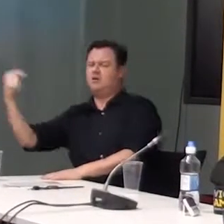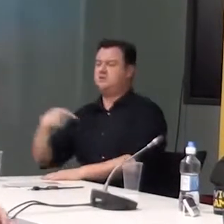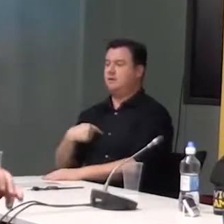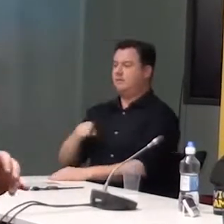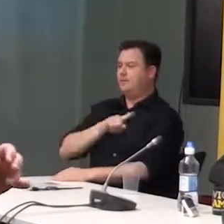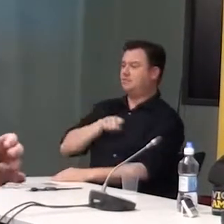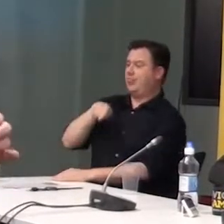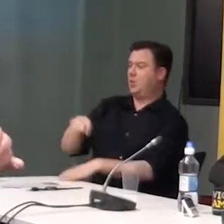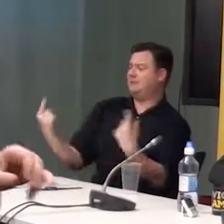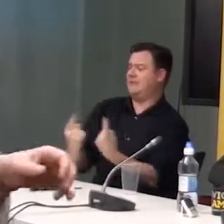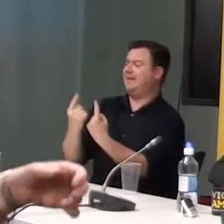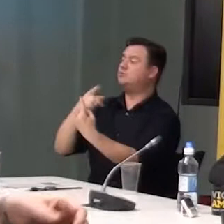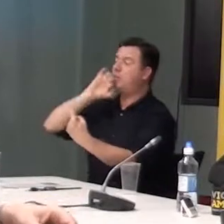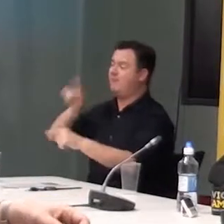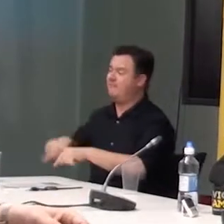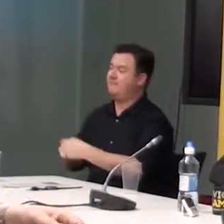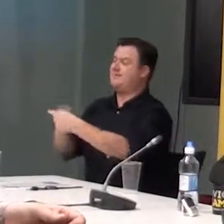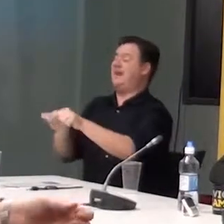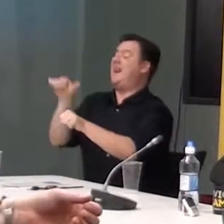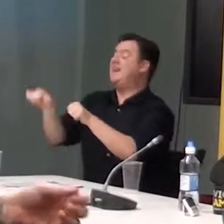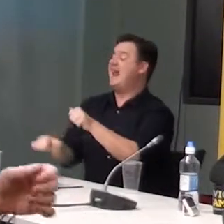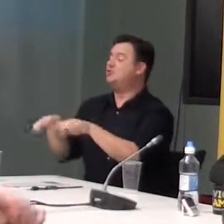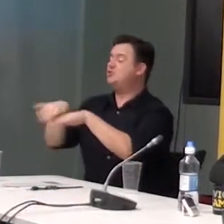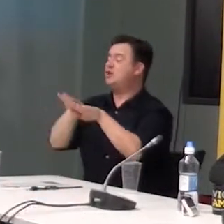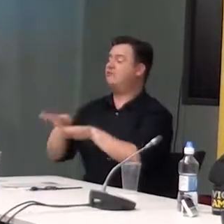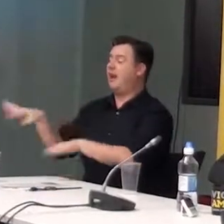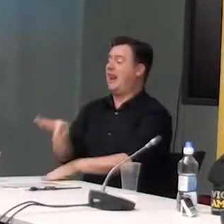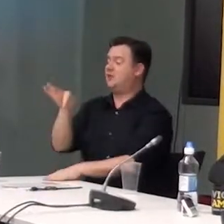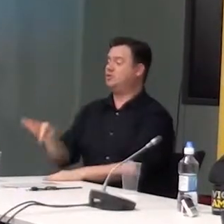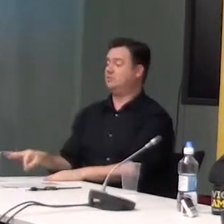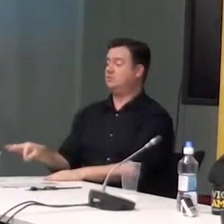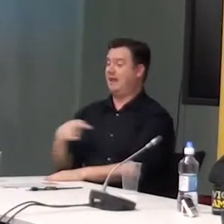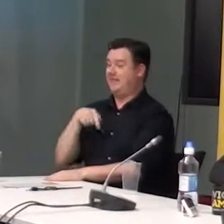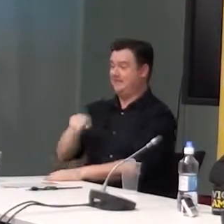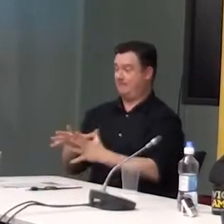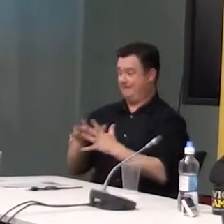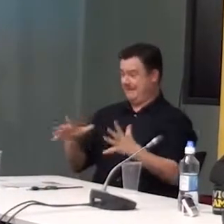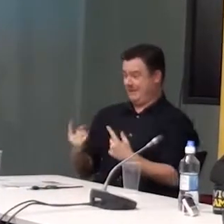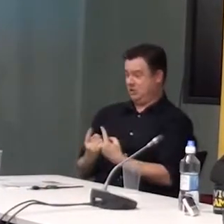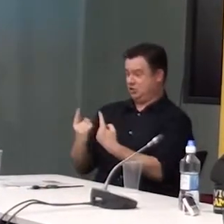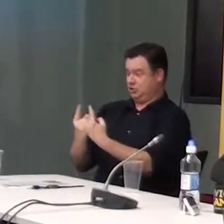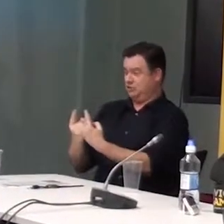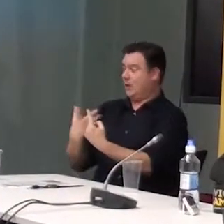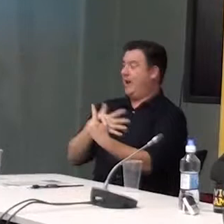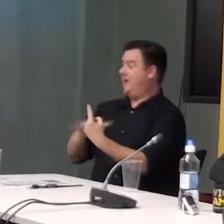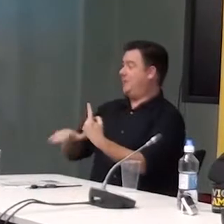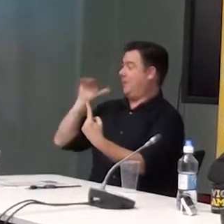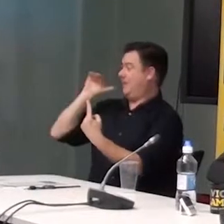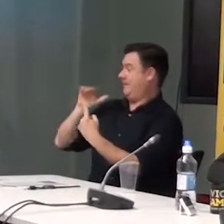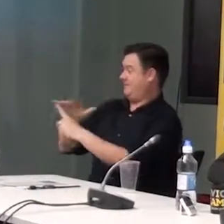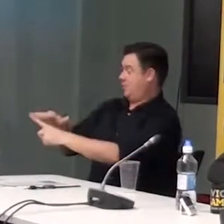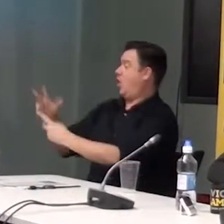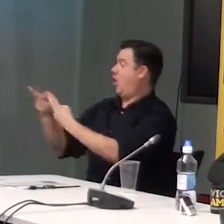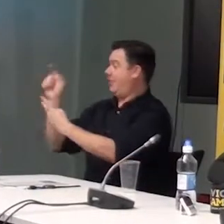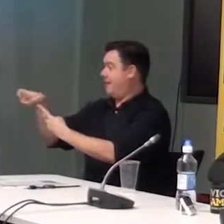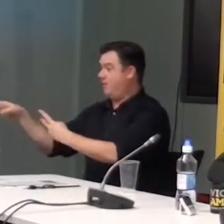that we will be fighting for in the next general election. And therefore these big issues, we need to make other people realise that that is